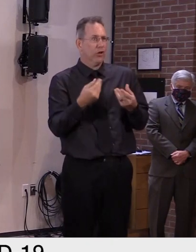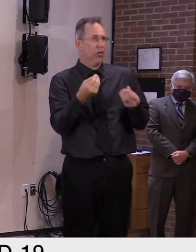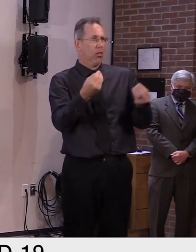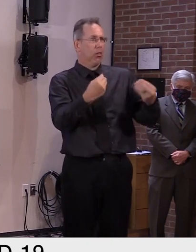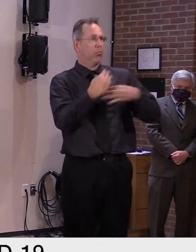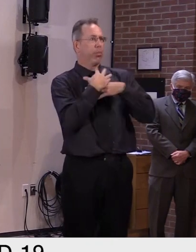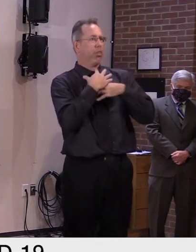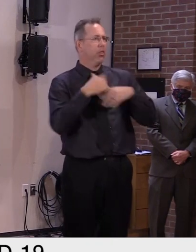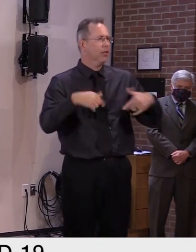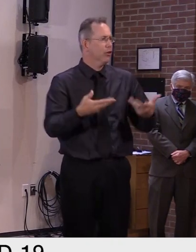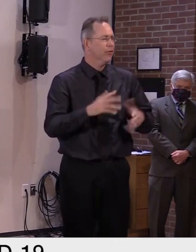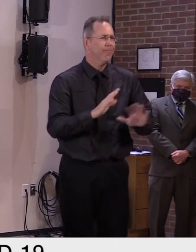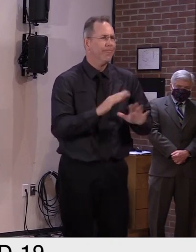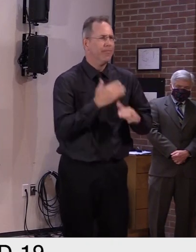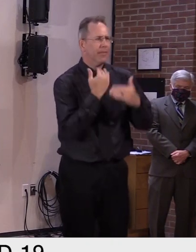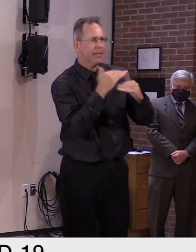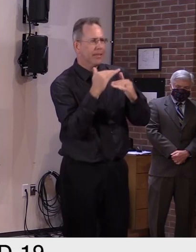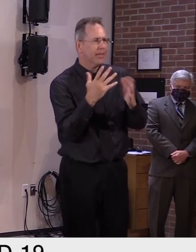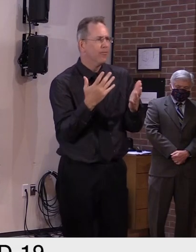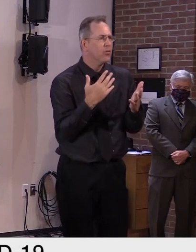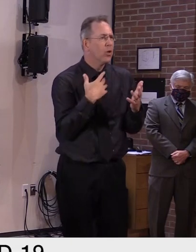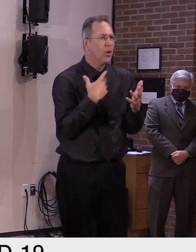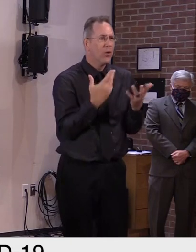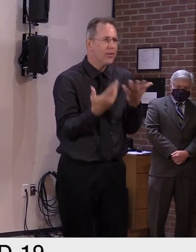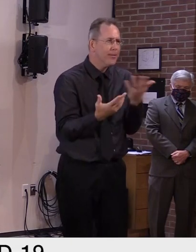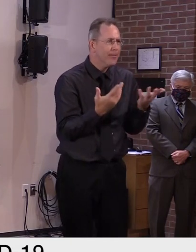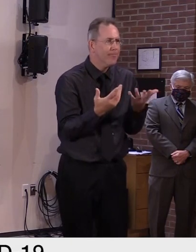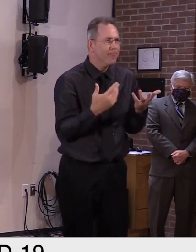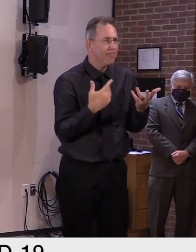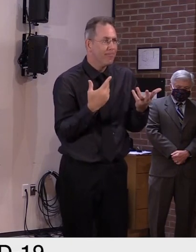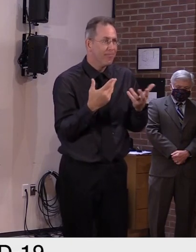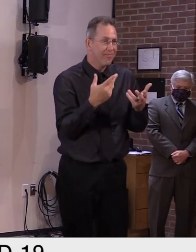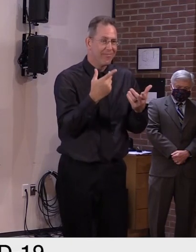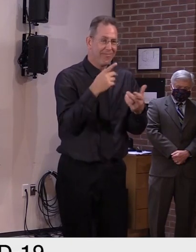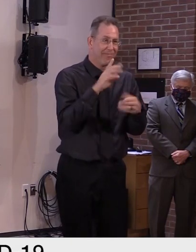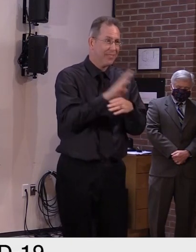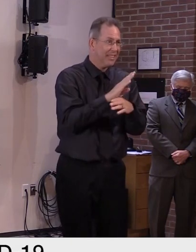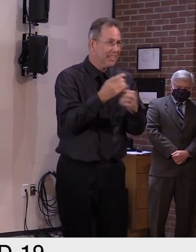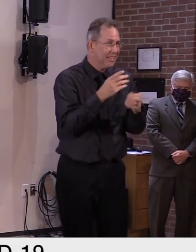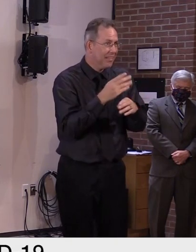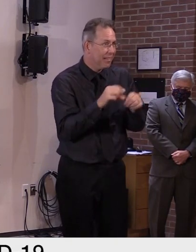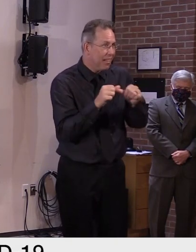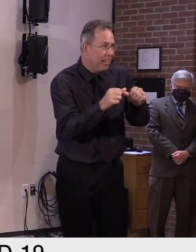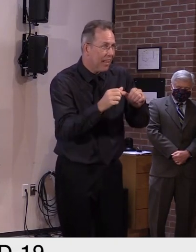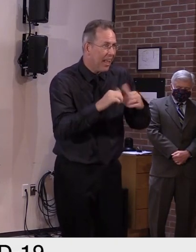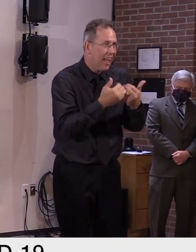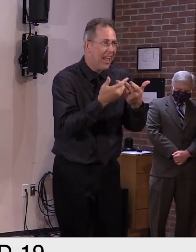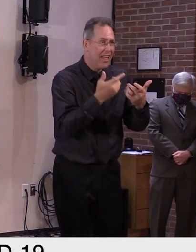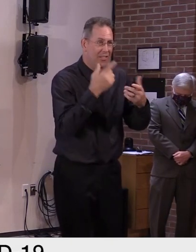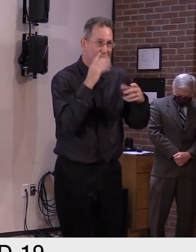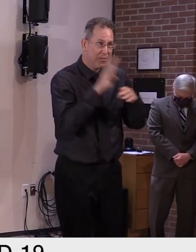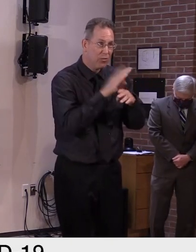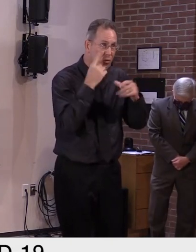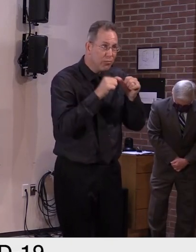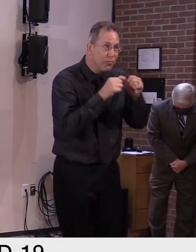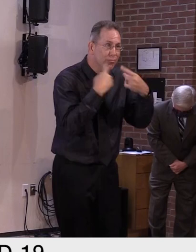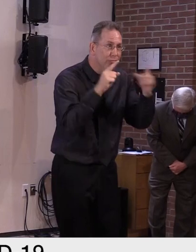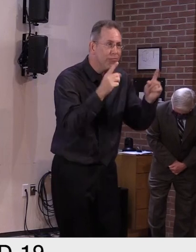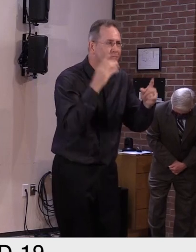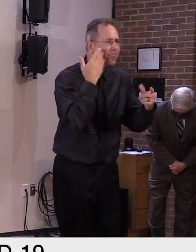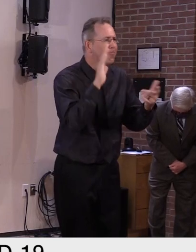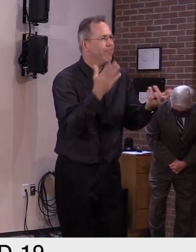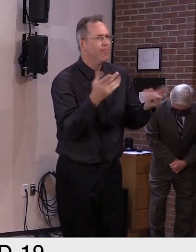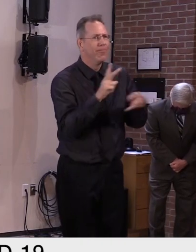are going to have to ride this out, hope that there's a vaccine that will come into